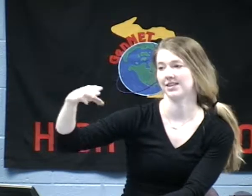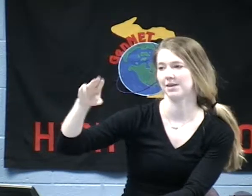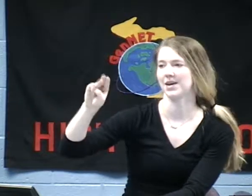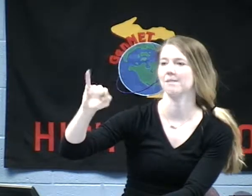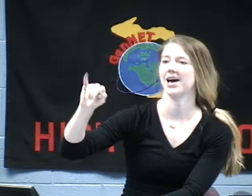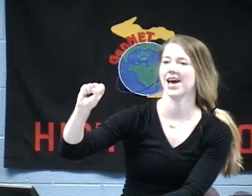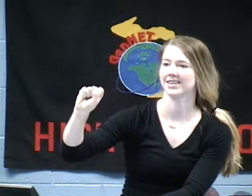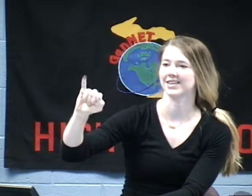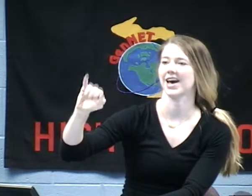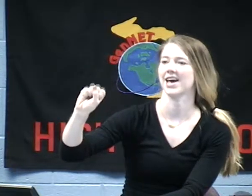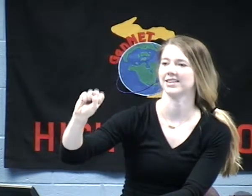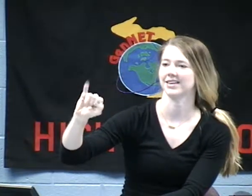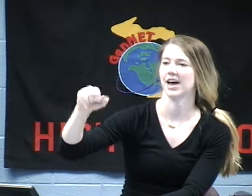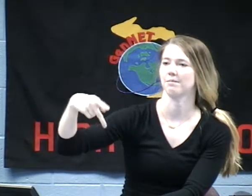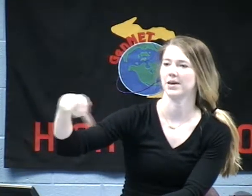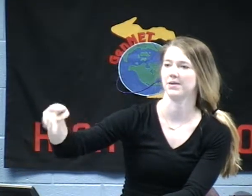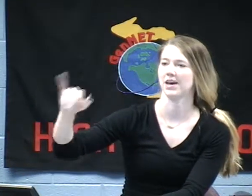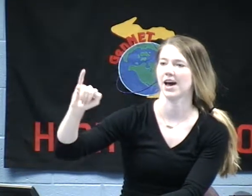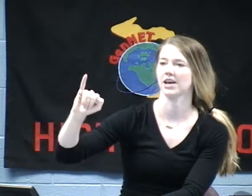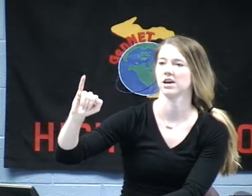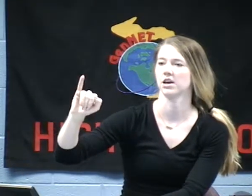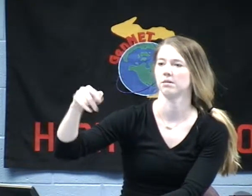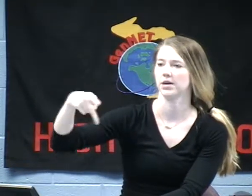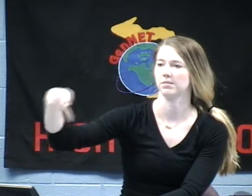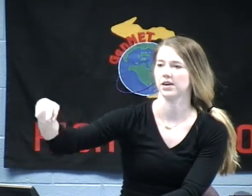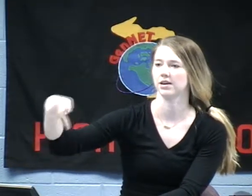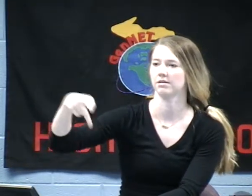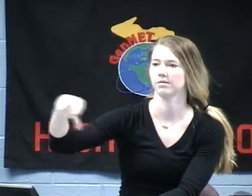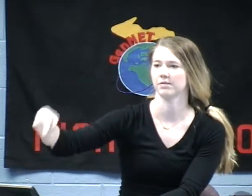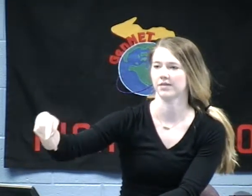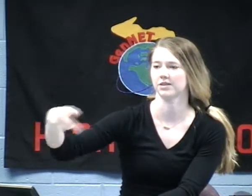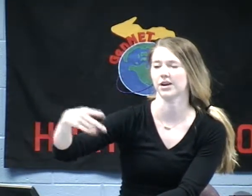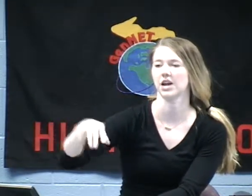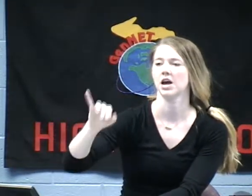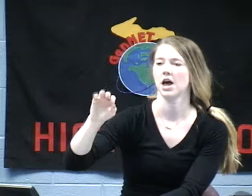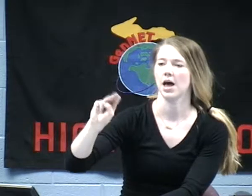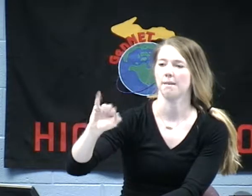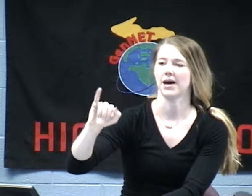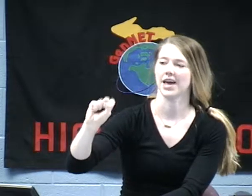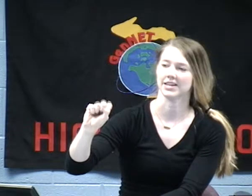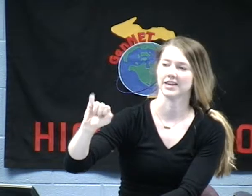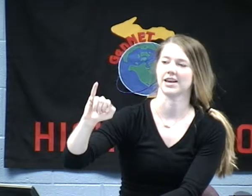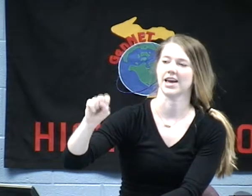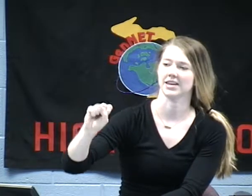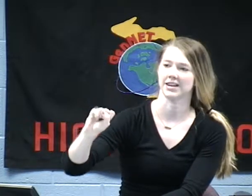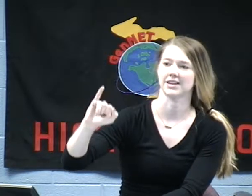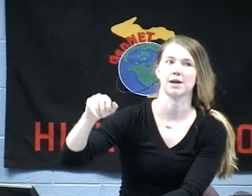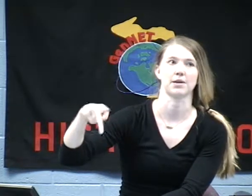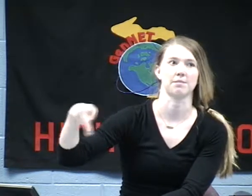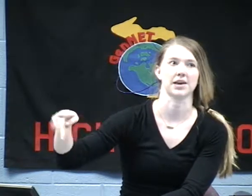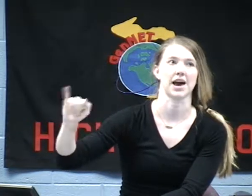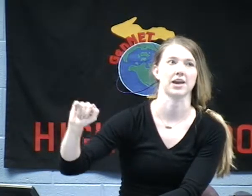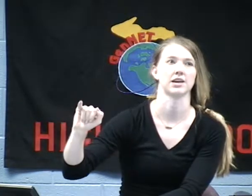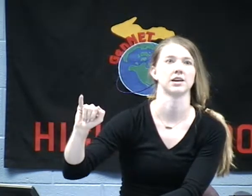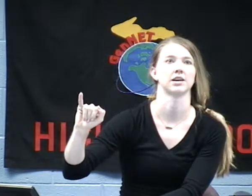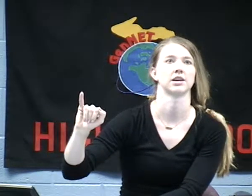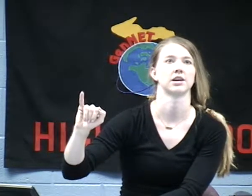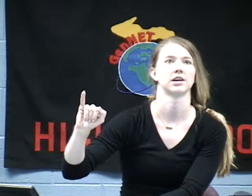Mississippi, Mississippi. PP. That's what it is. Mississippi.